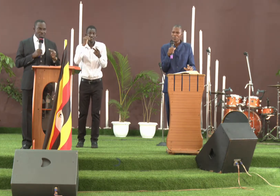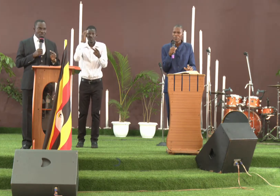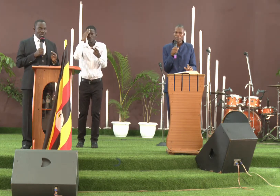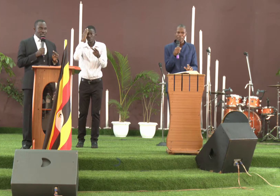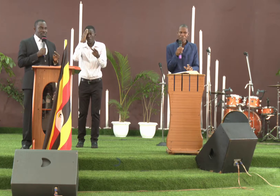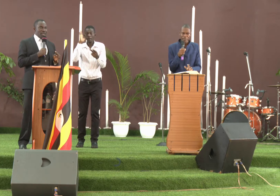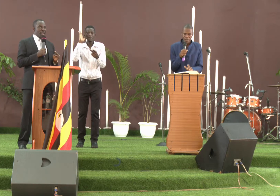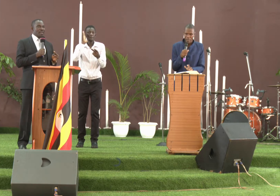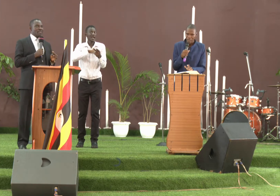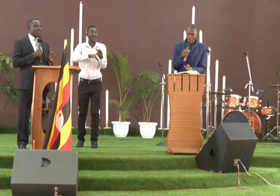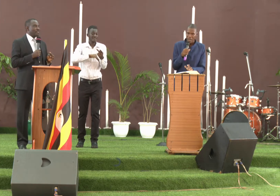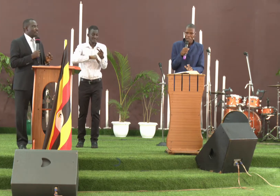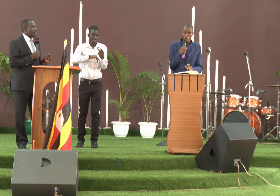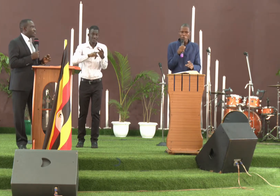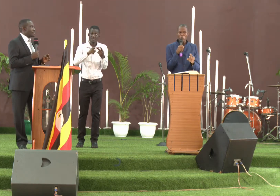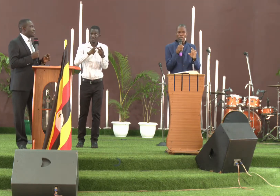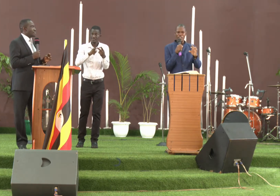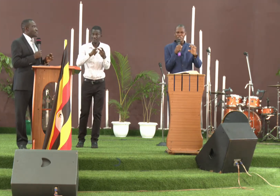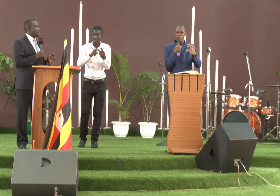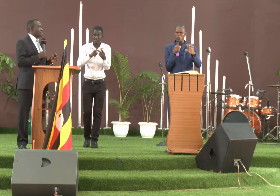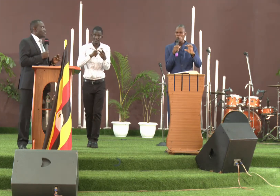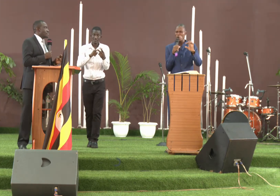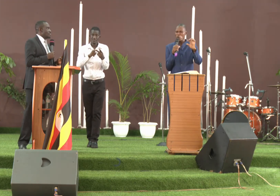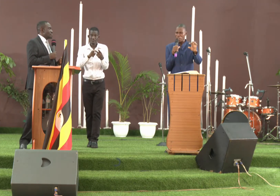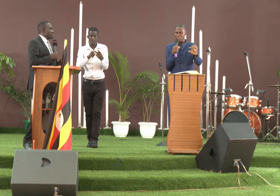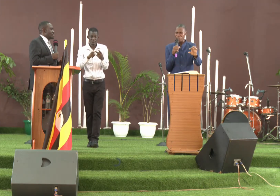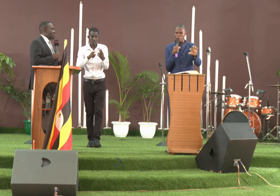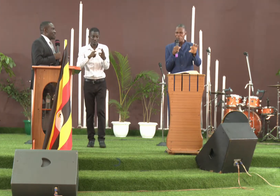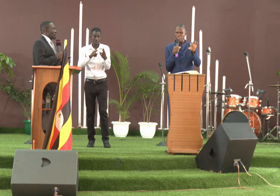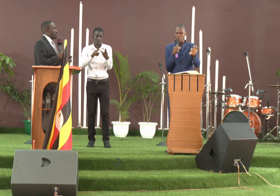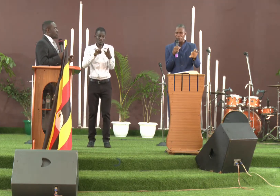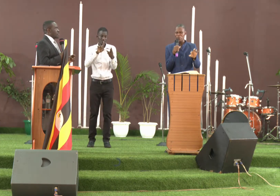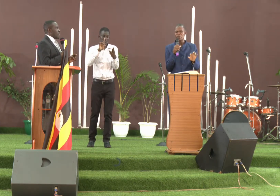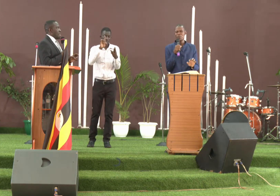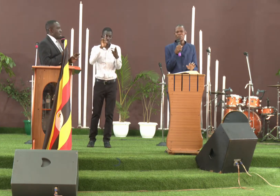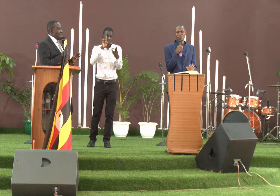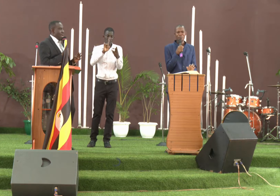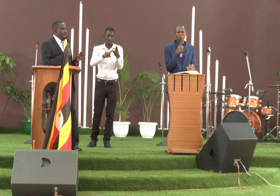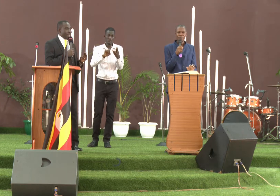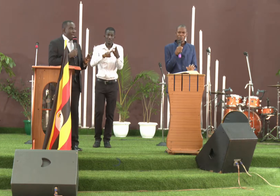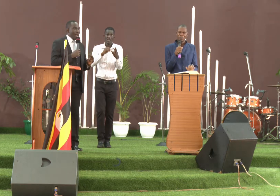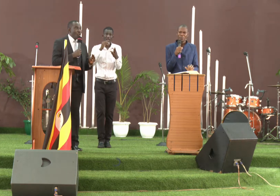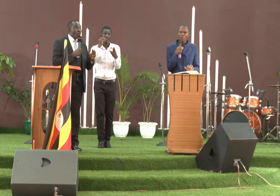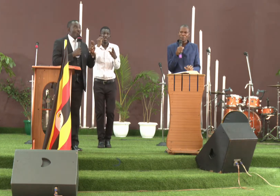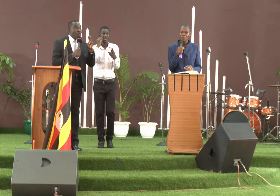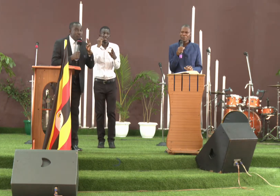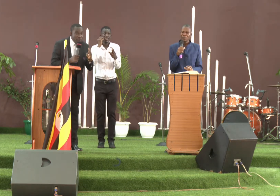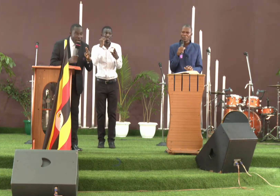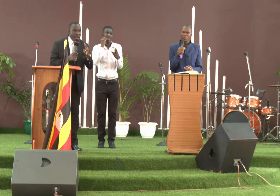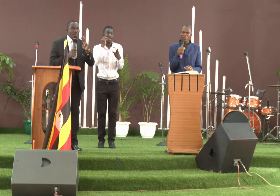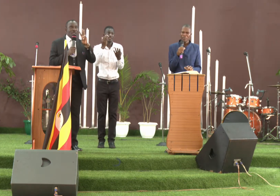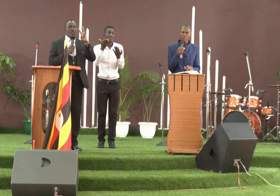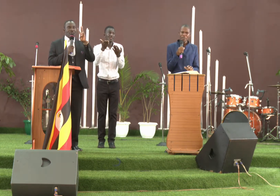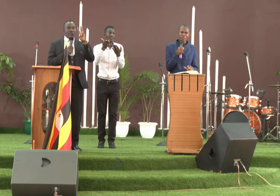okubi mu ekyo ekibala. And he also ate evil knowledge from the same fruit. Nalia